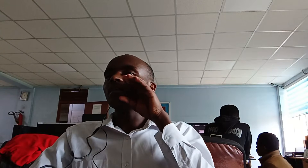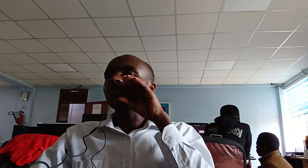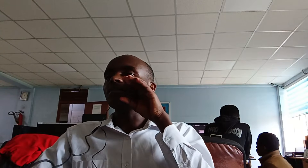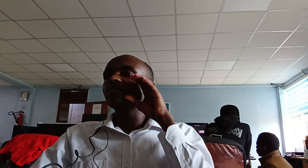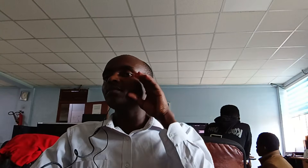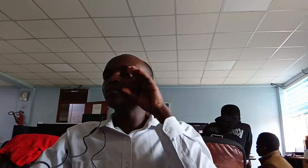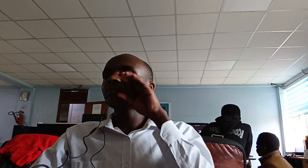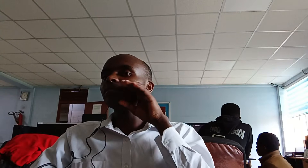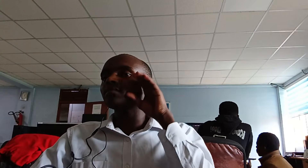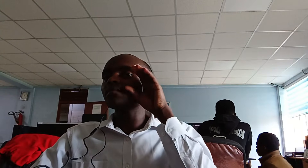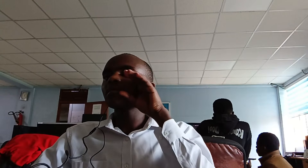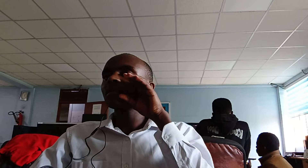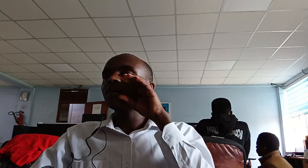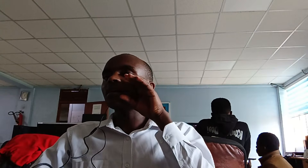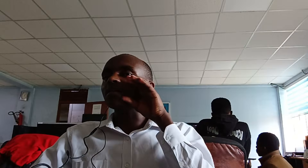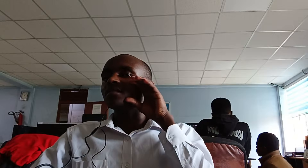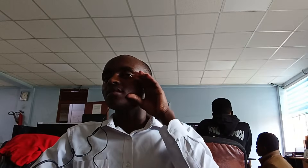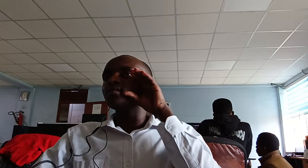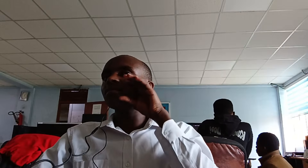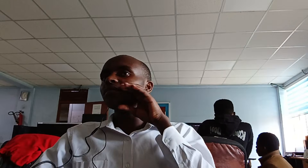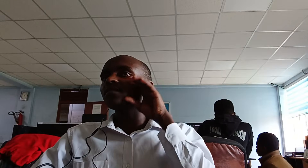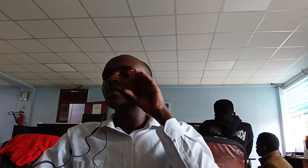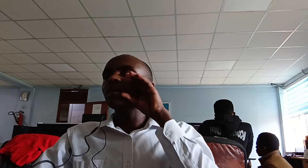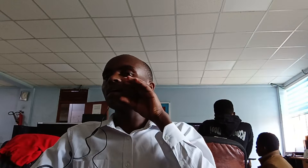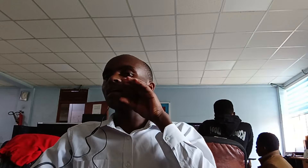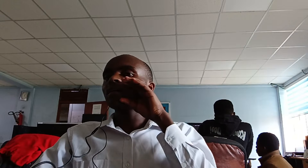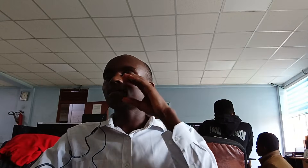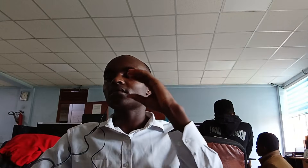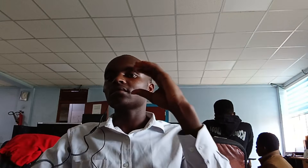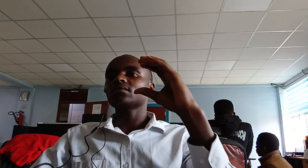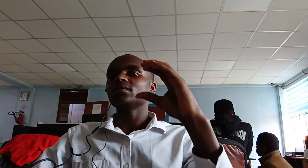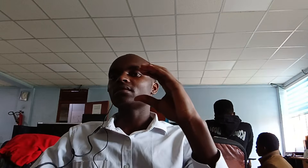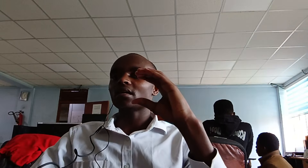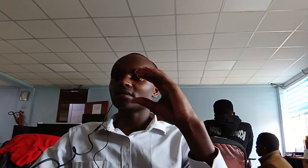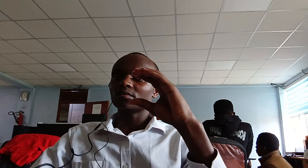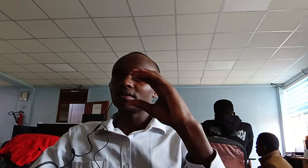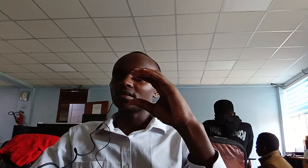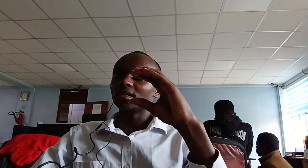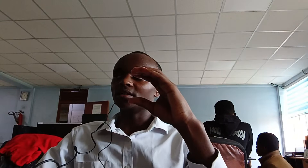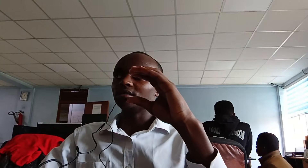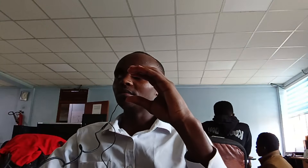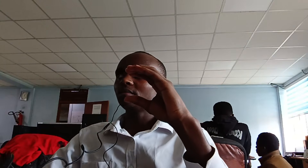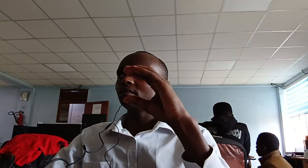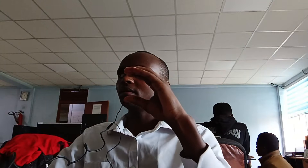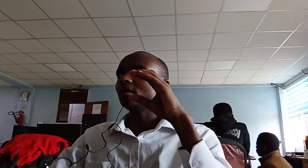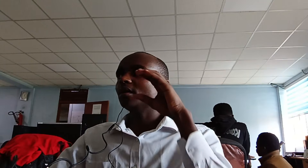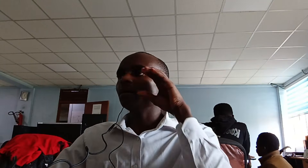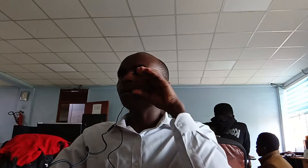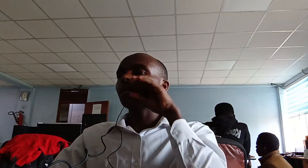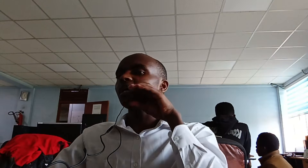cousin, cousin. So it has to be see handship,